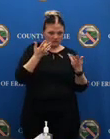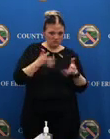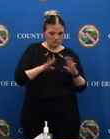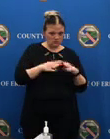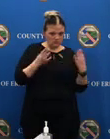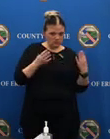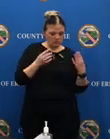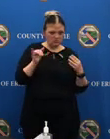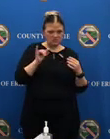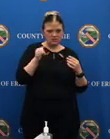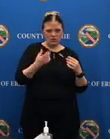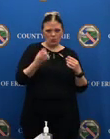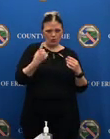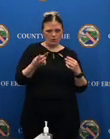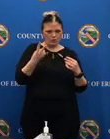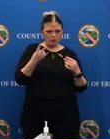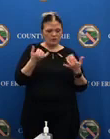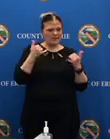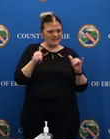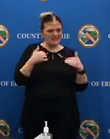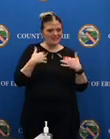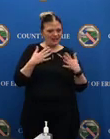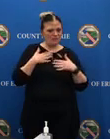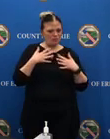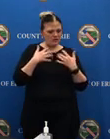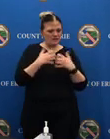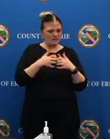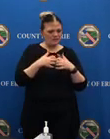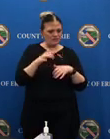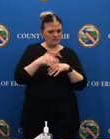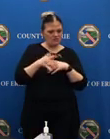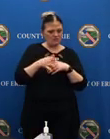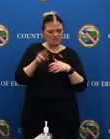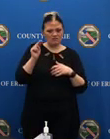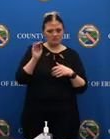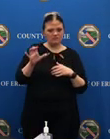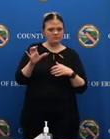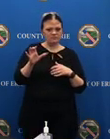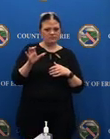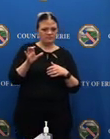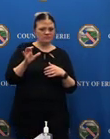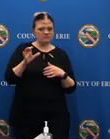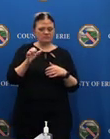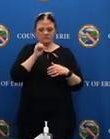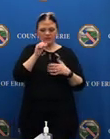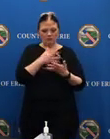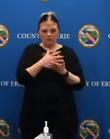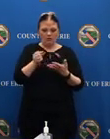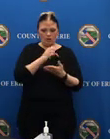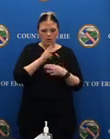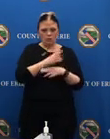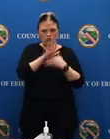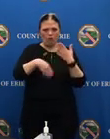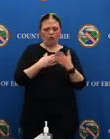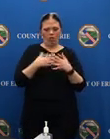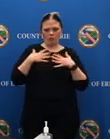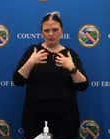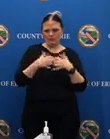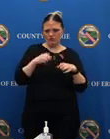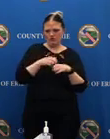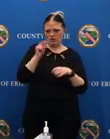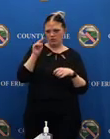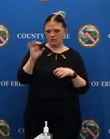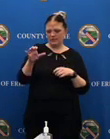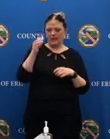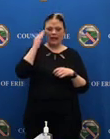it's only like 1 or 2, and they still have ventilators available in New York City. It's not like they've used up every ventilator in New York City. I